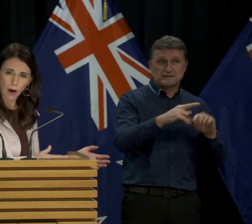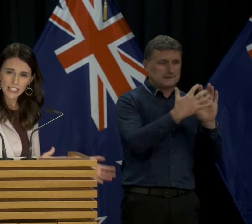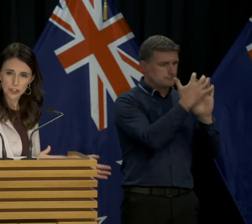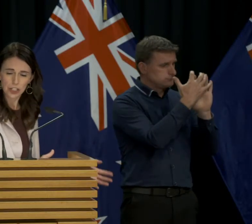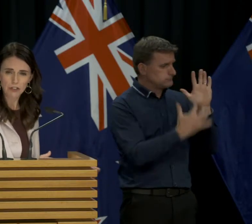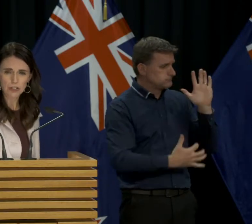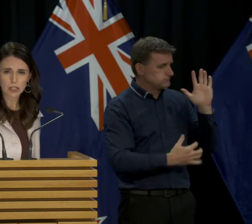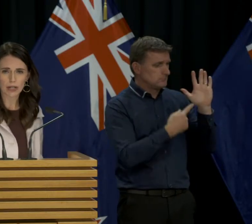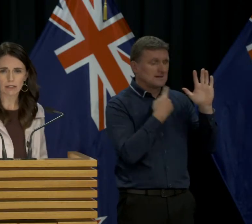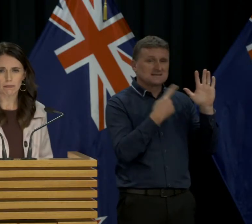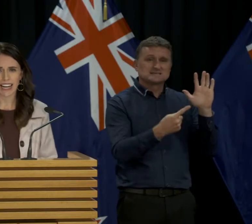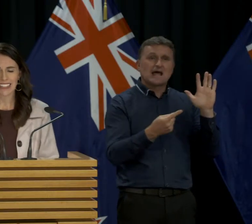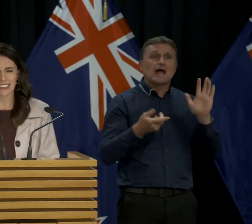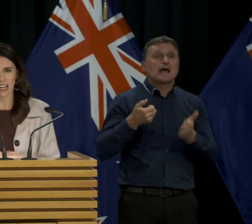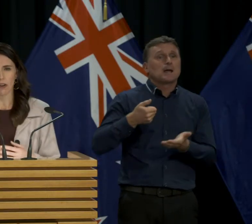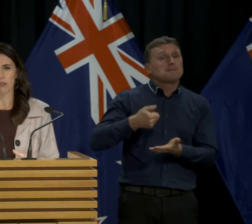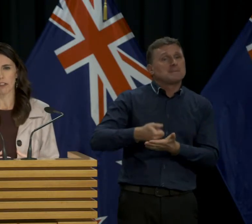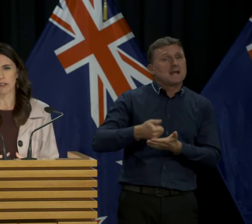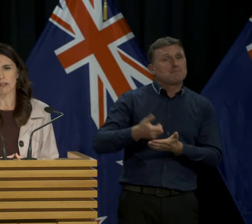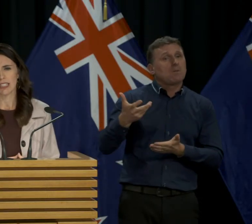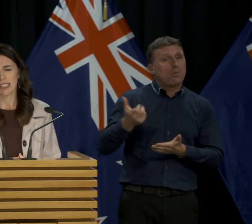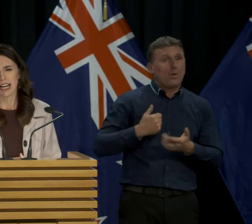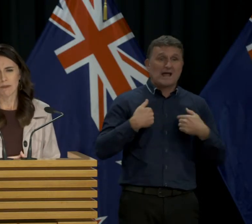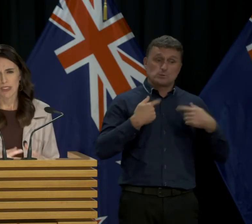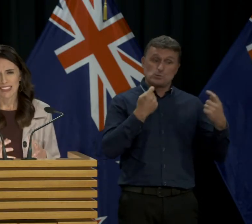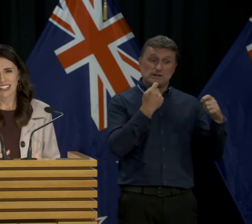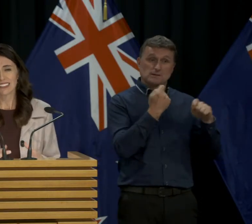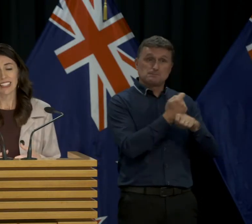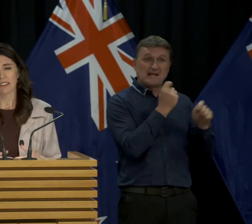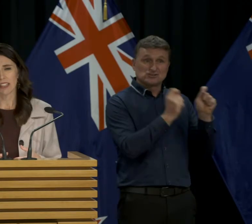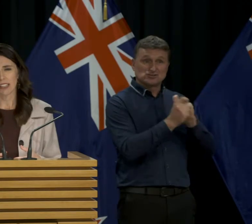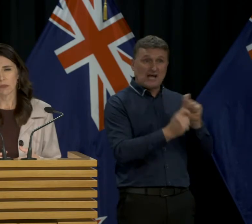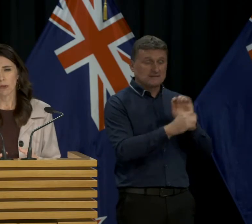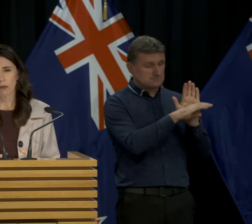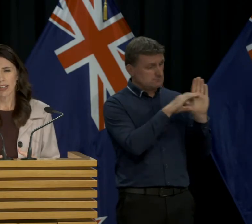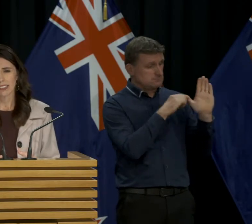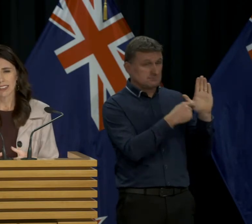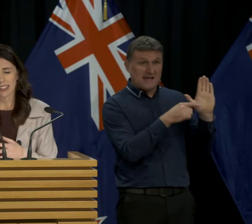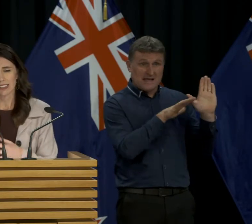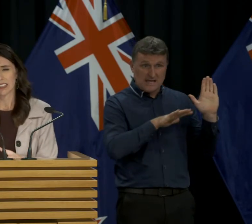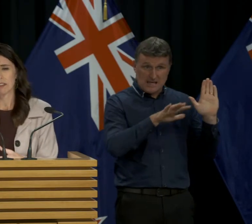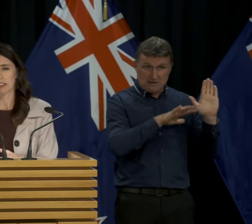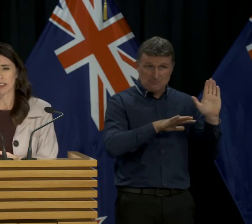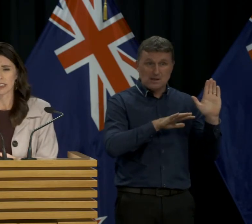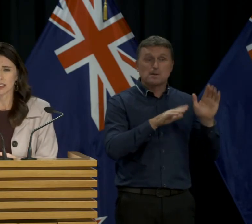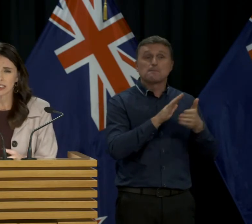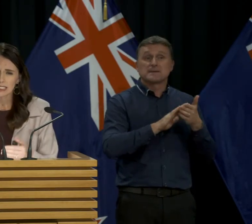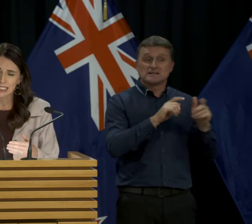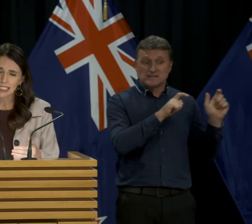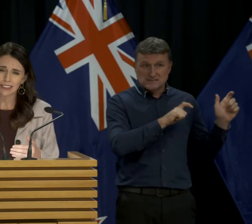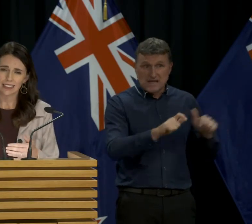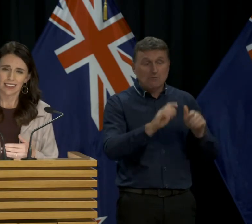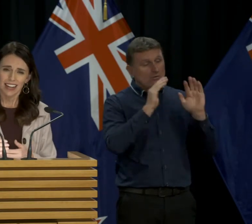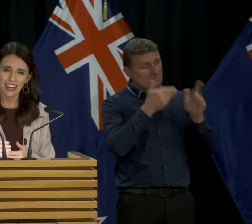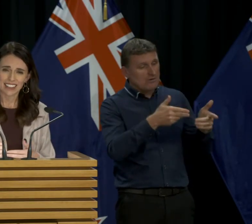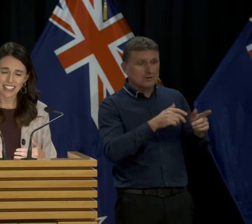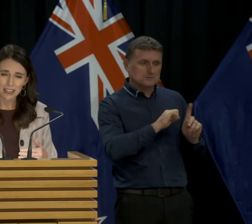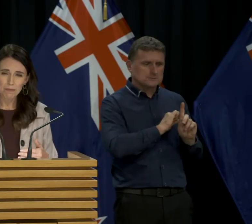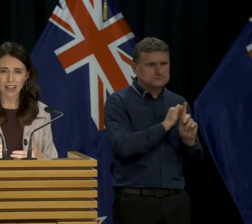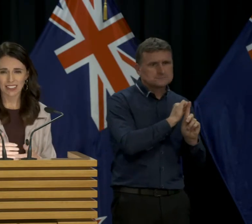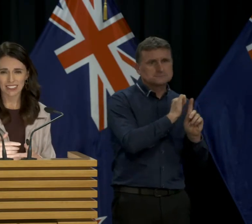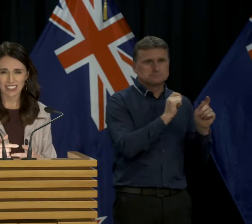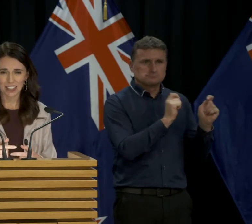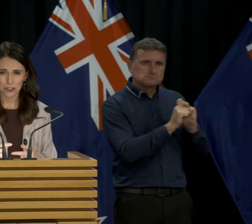minimum wage changes that we have made. It's our view that that's an area that requires a continued focus. And you can see